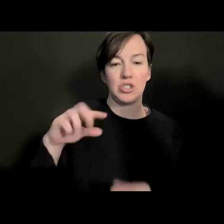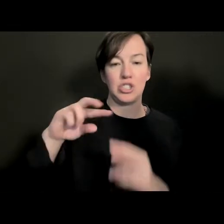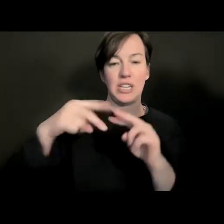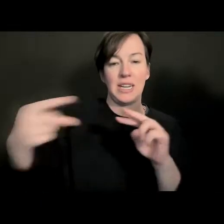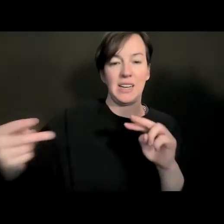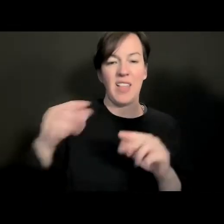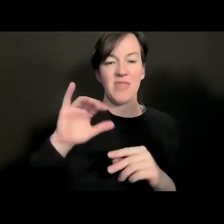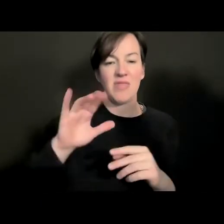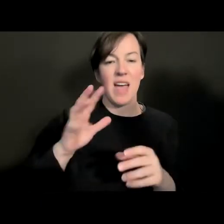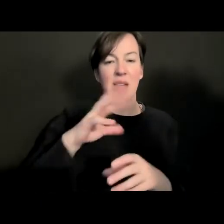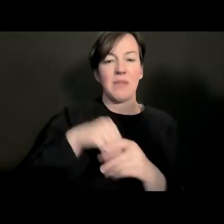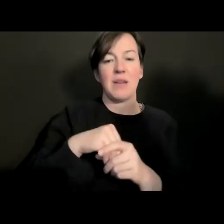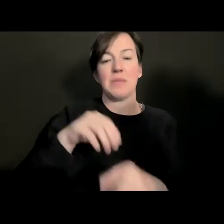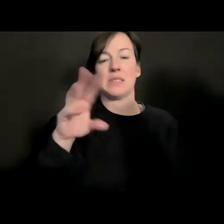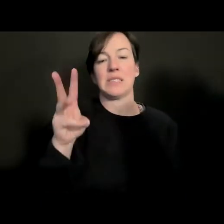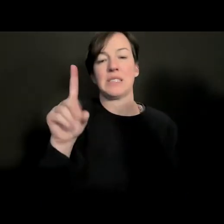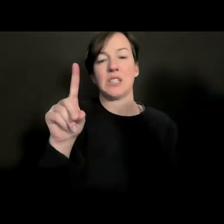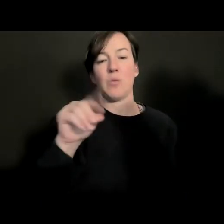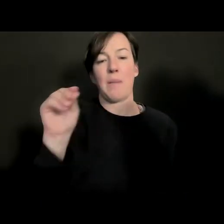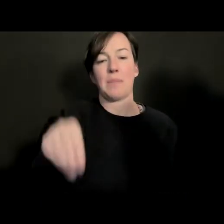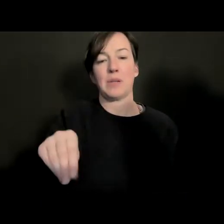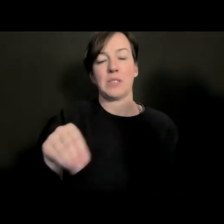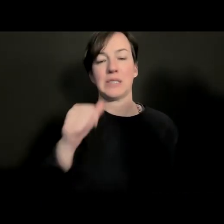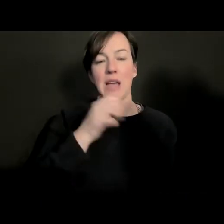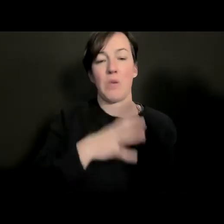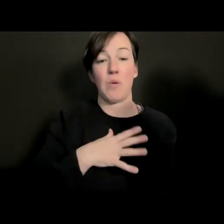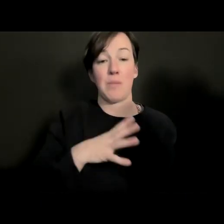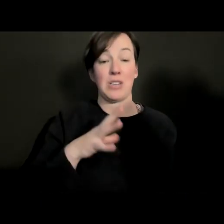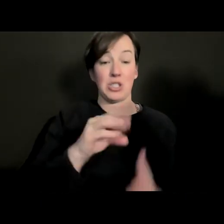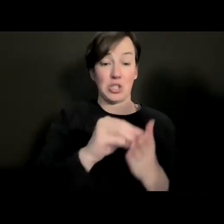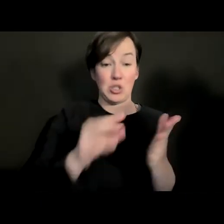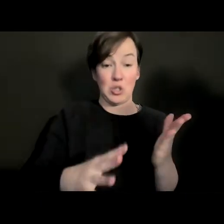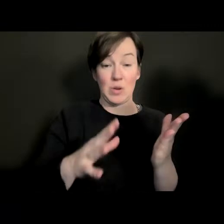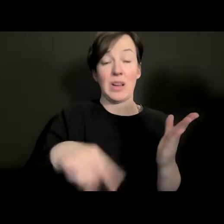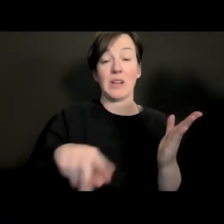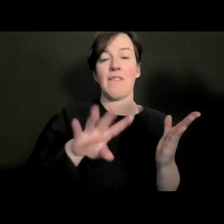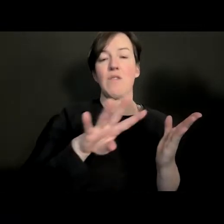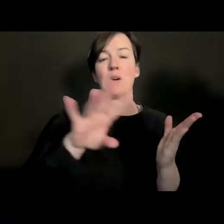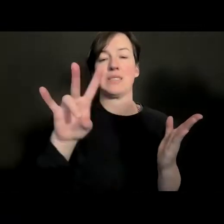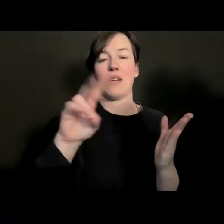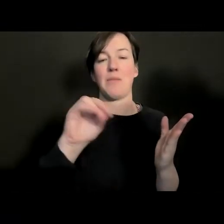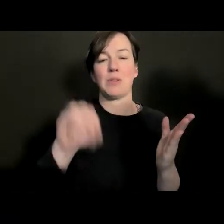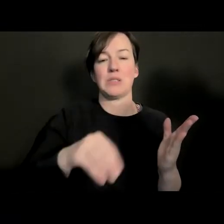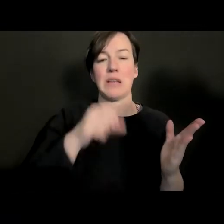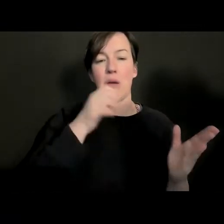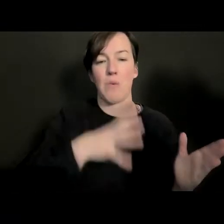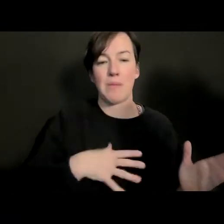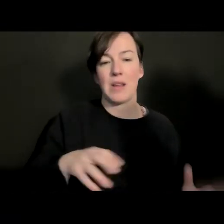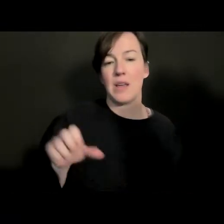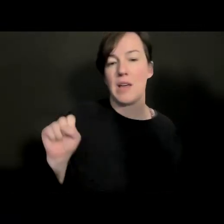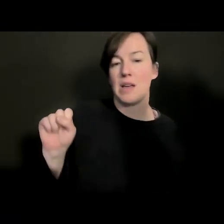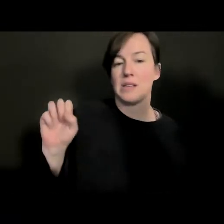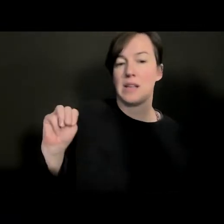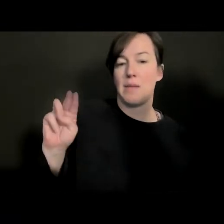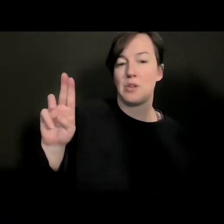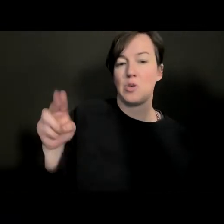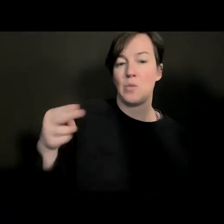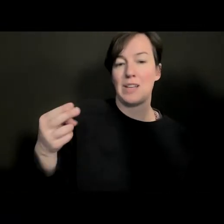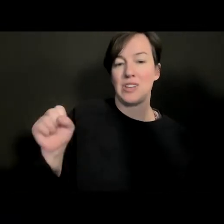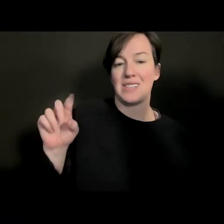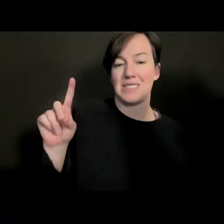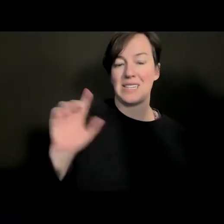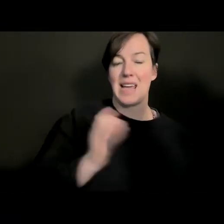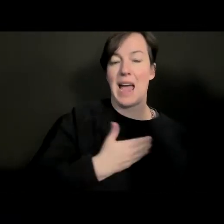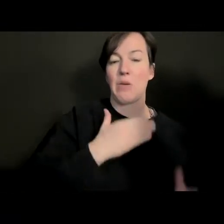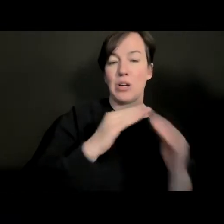61% women. Our student body is made up of 47% women. SMUHSD and our communities